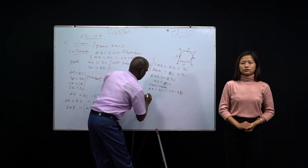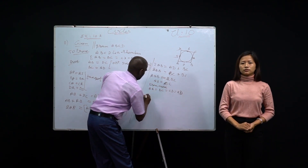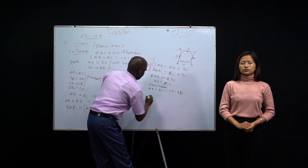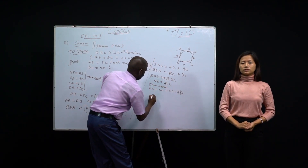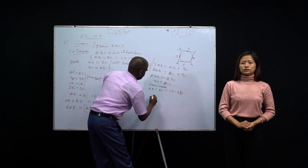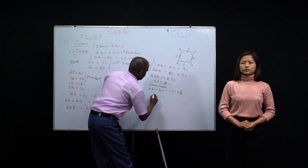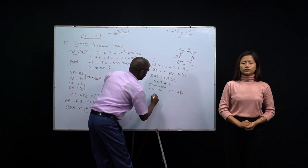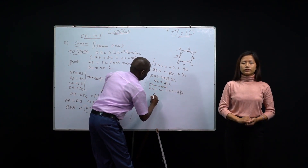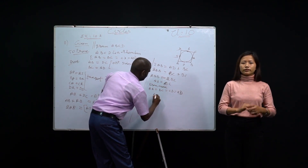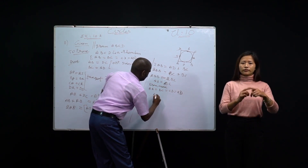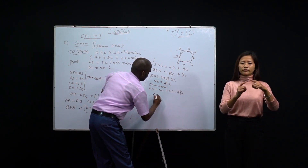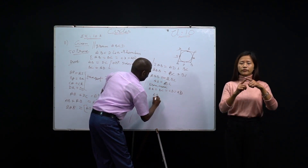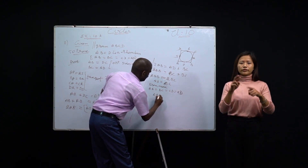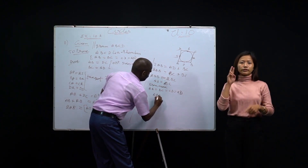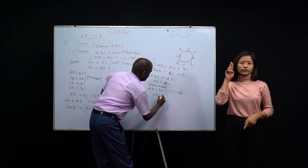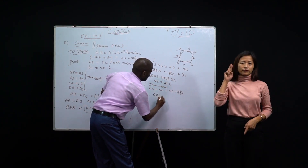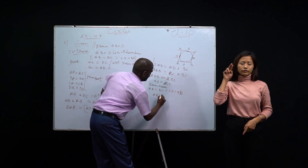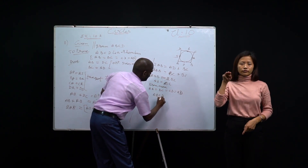Therefore,